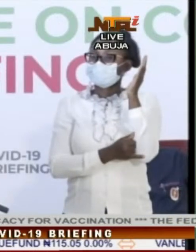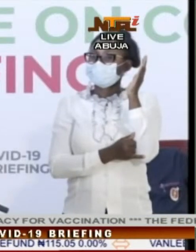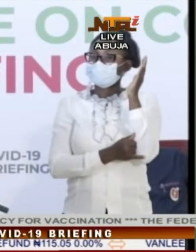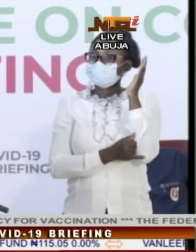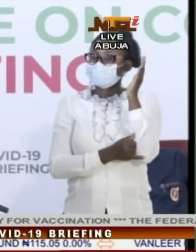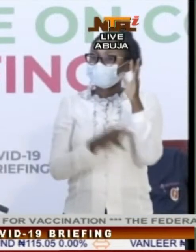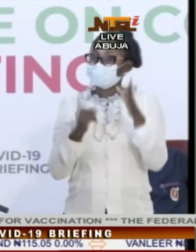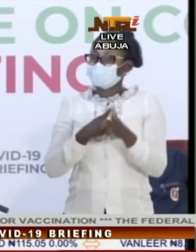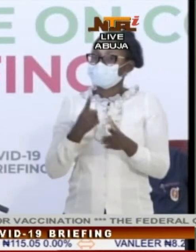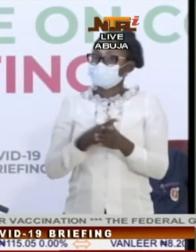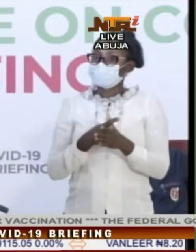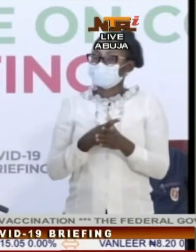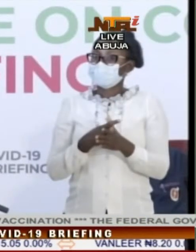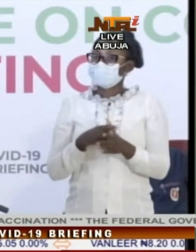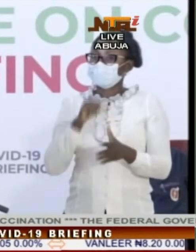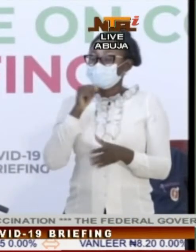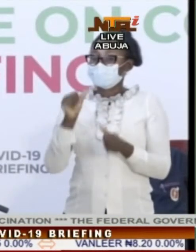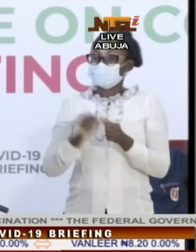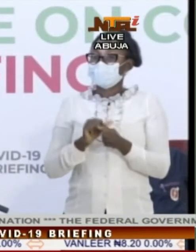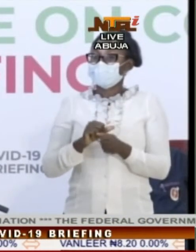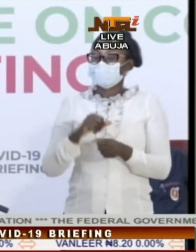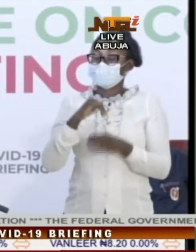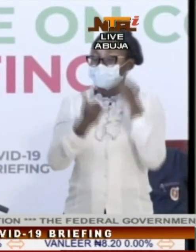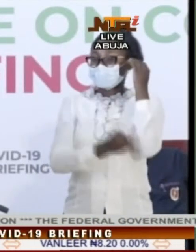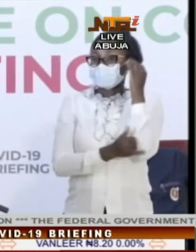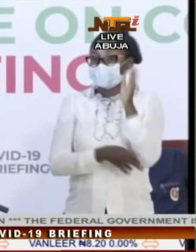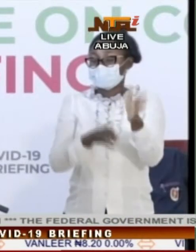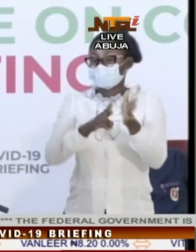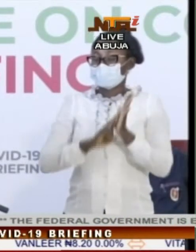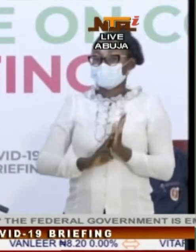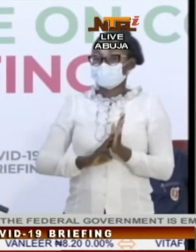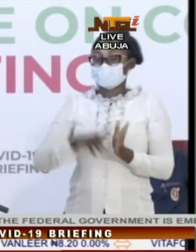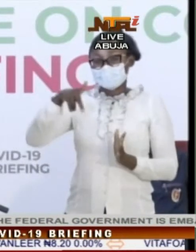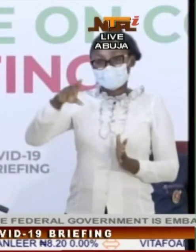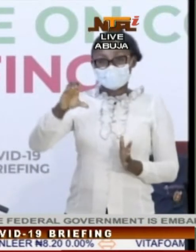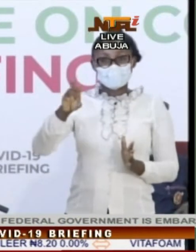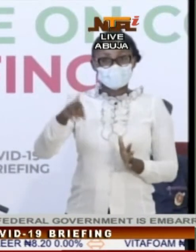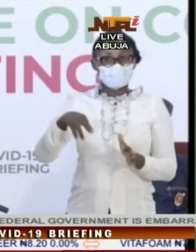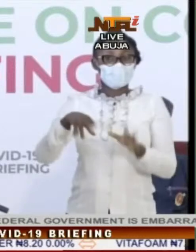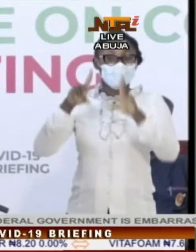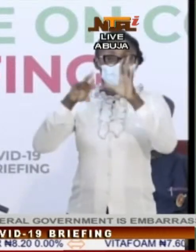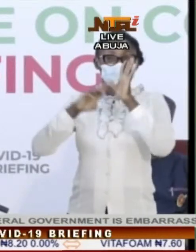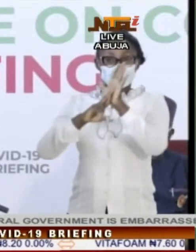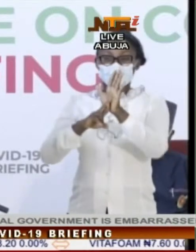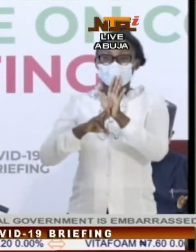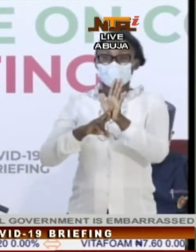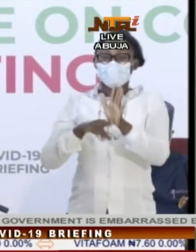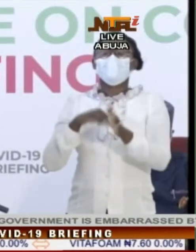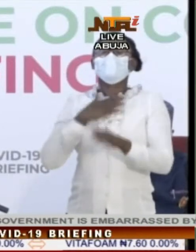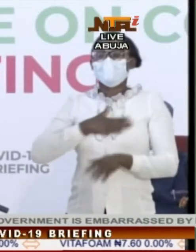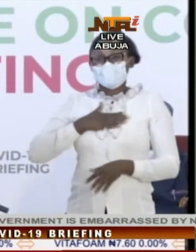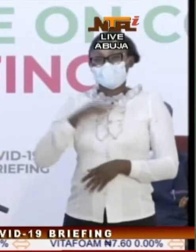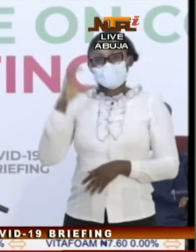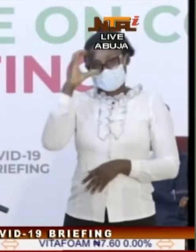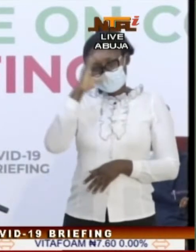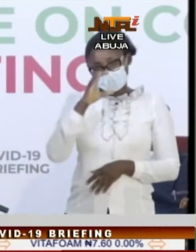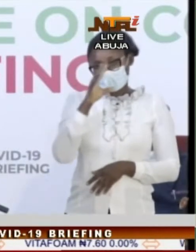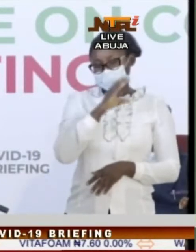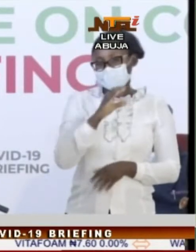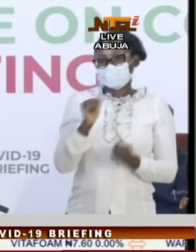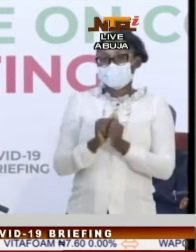first of all, not every country requires a COVID-19 PCR test. So please check with